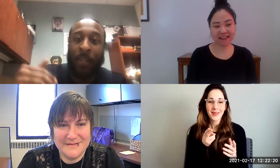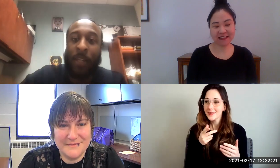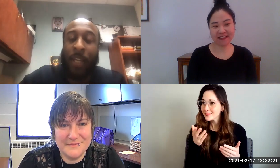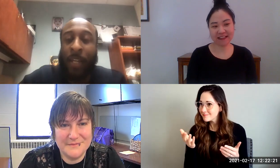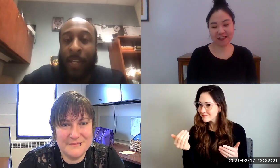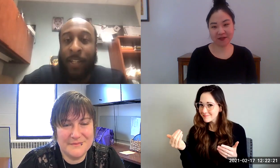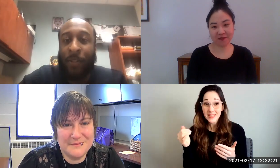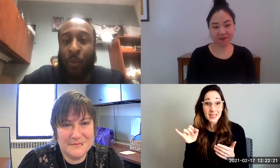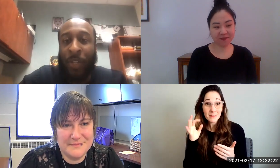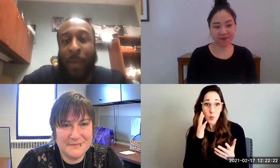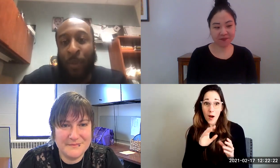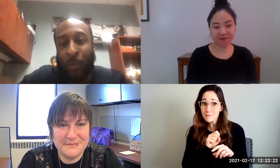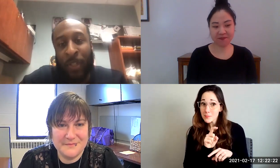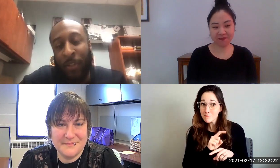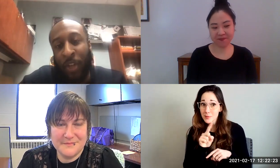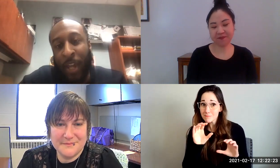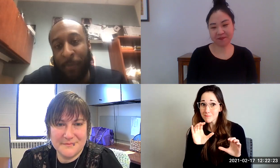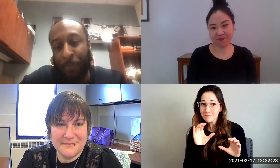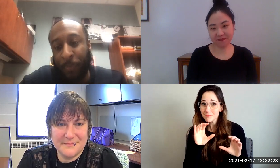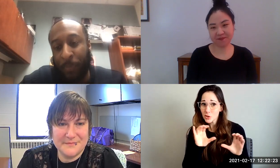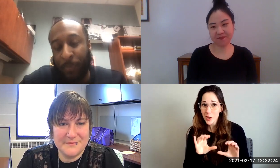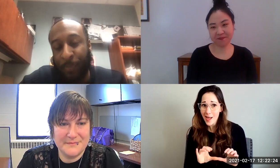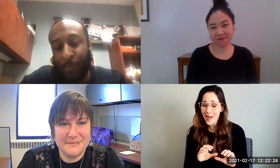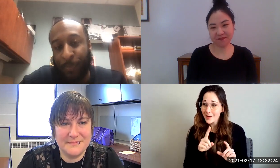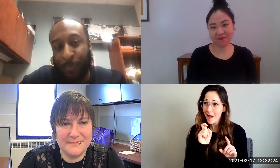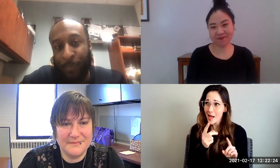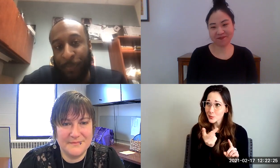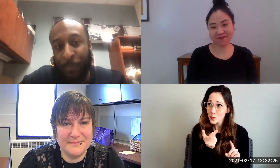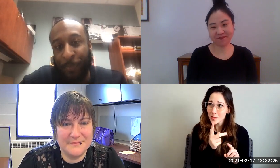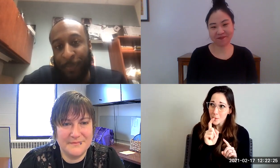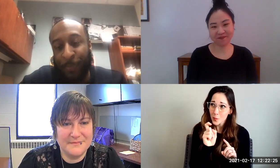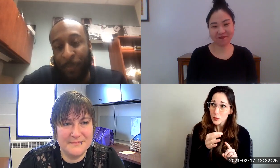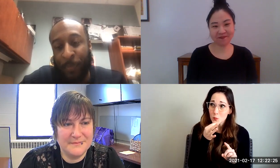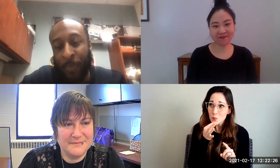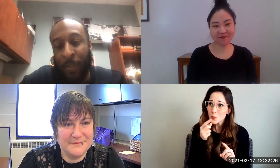again to type those in the chat,